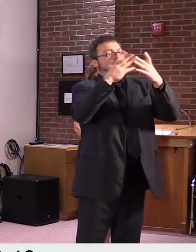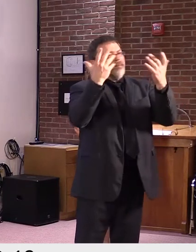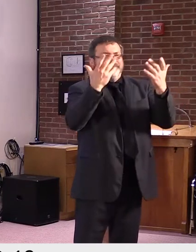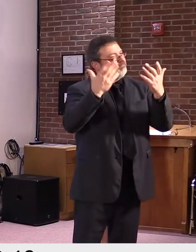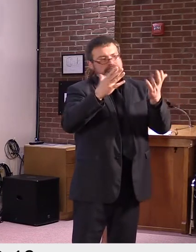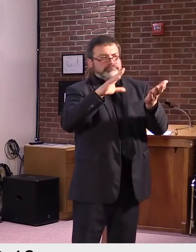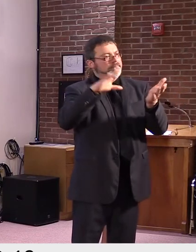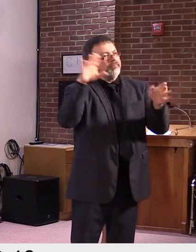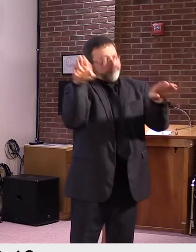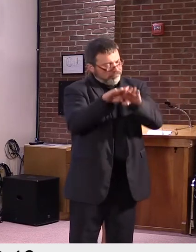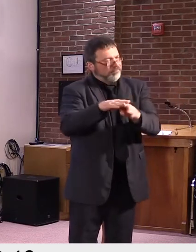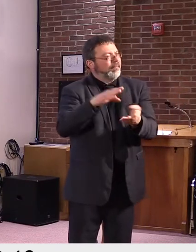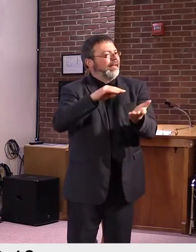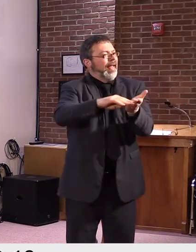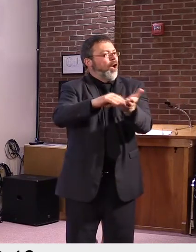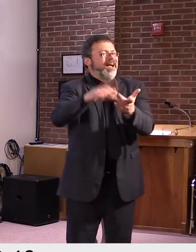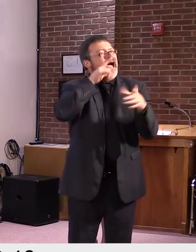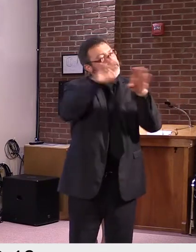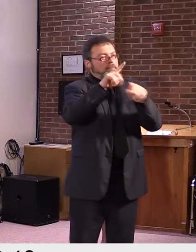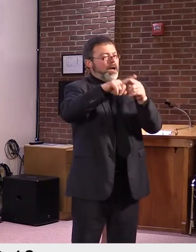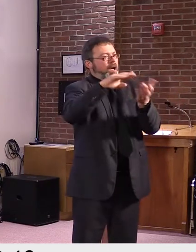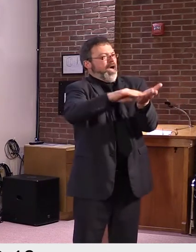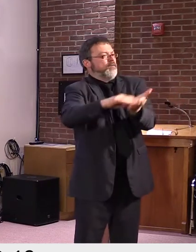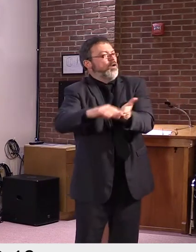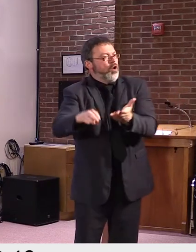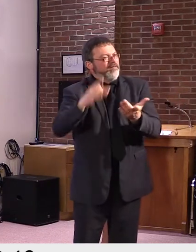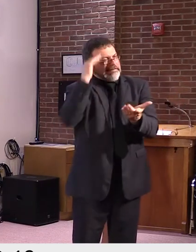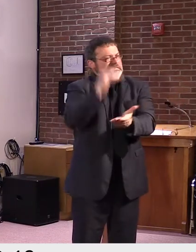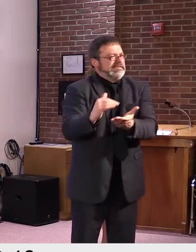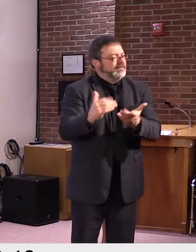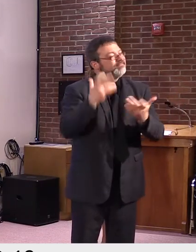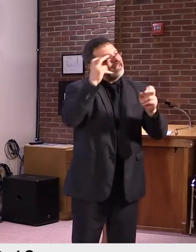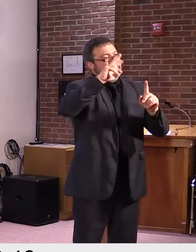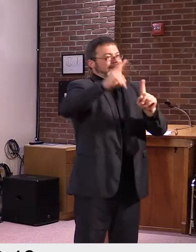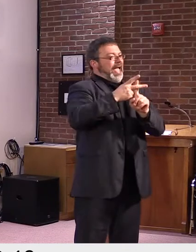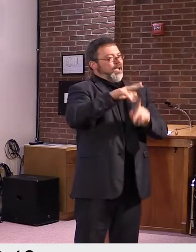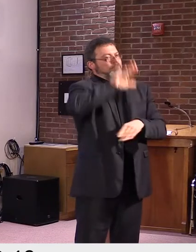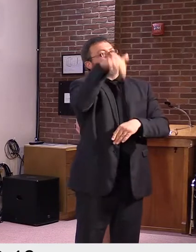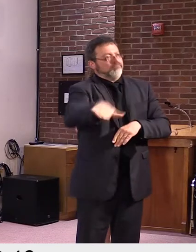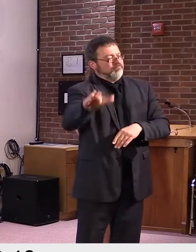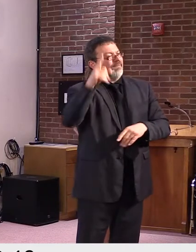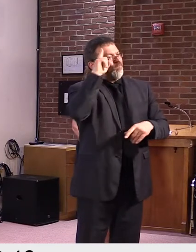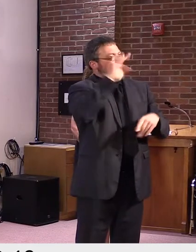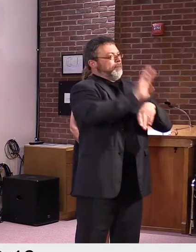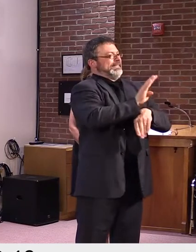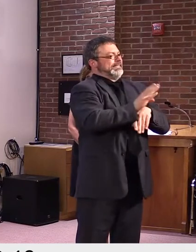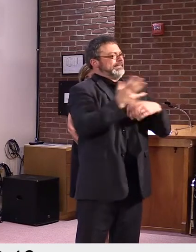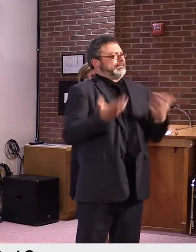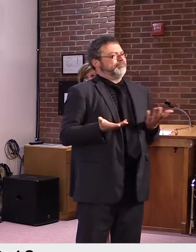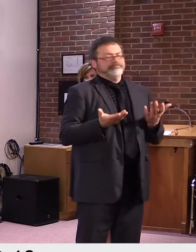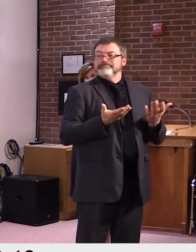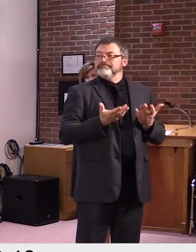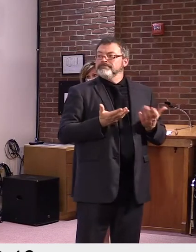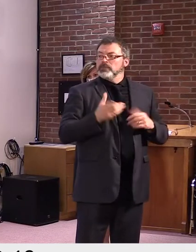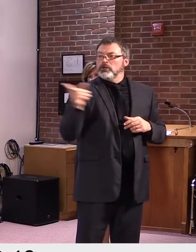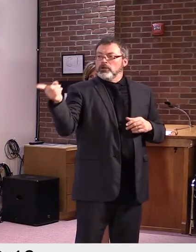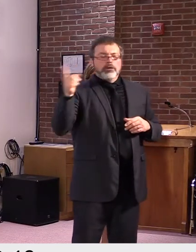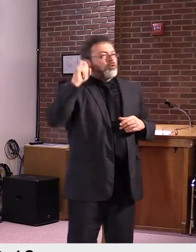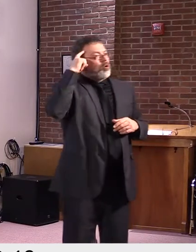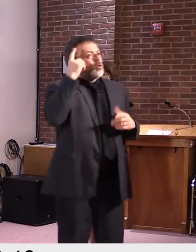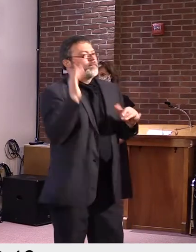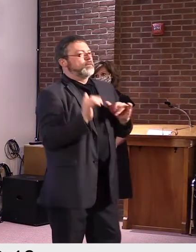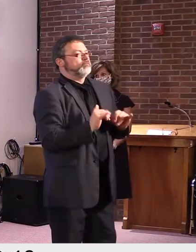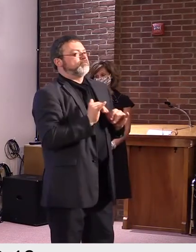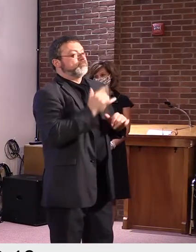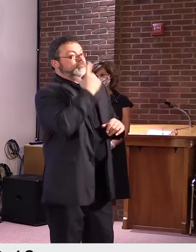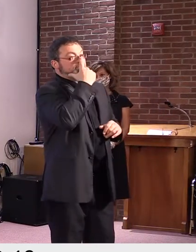wave. This is the wave. I've been forewarning that this is going to have economic ramifications. That's going to